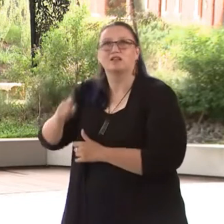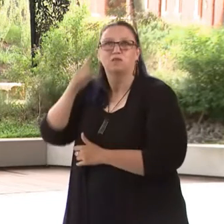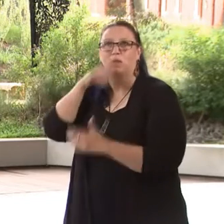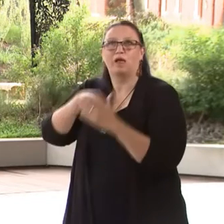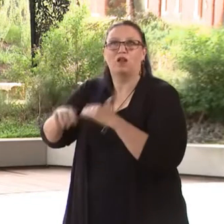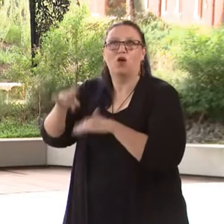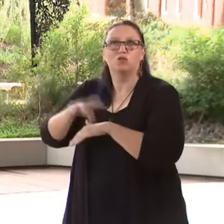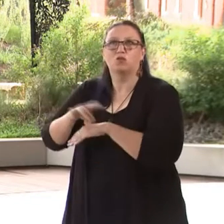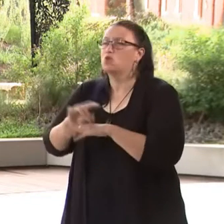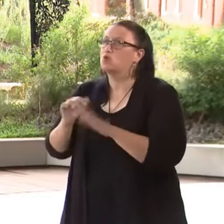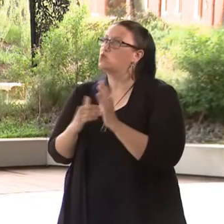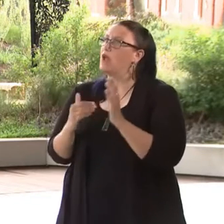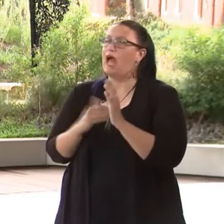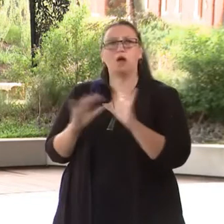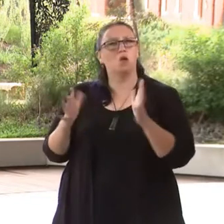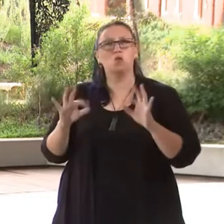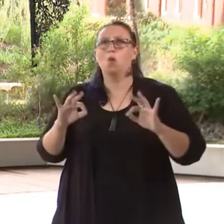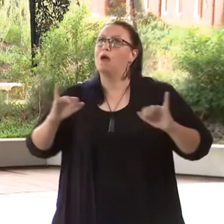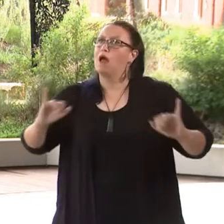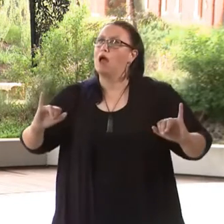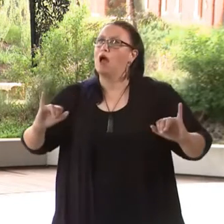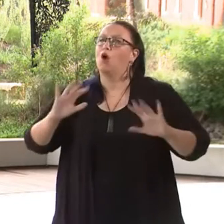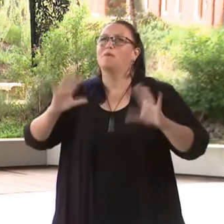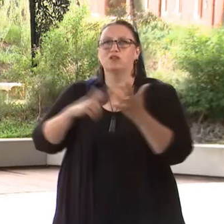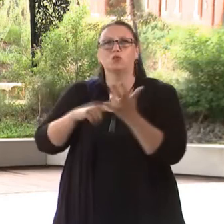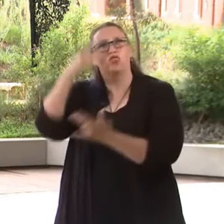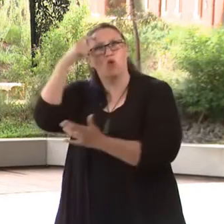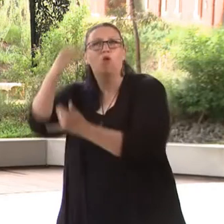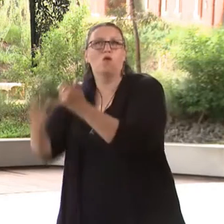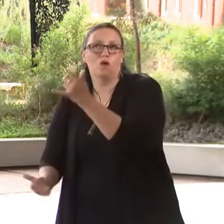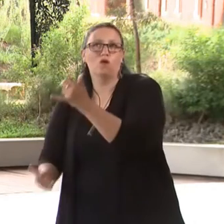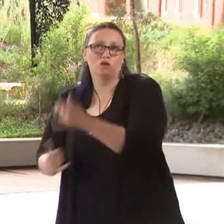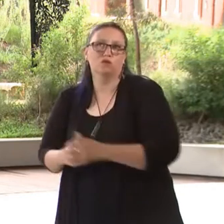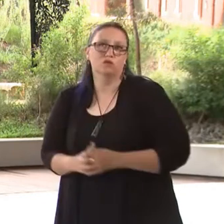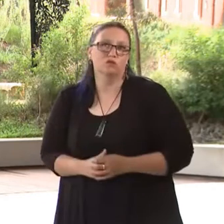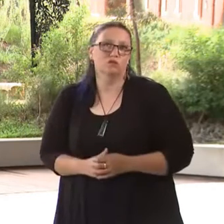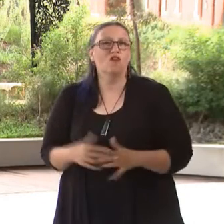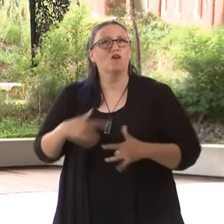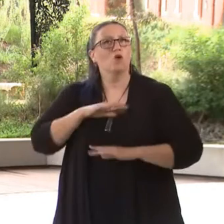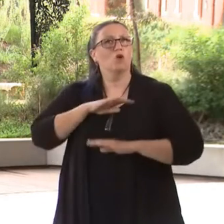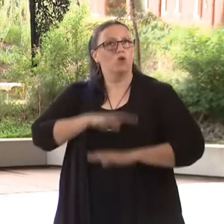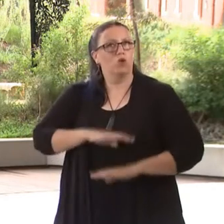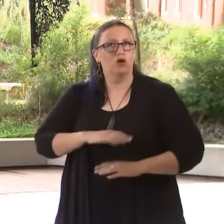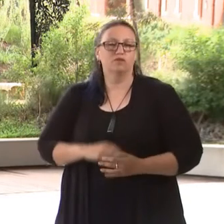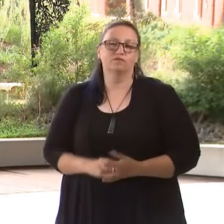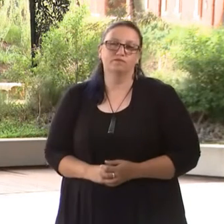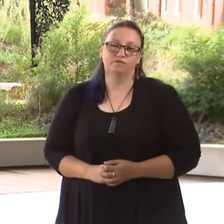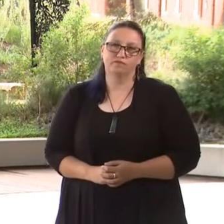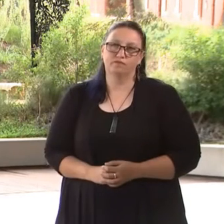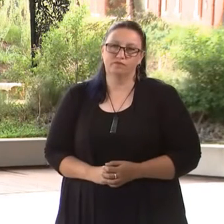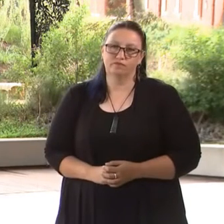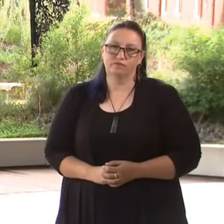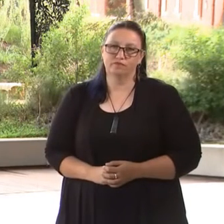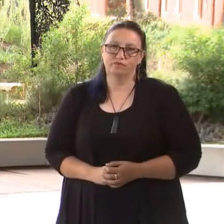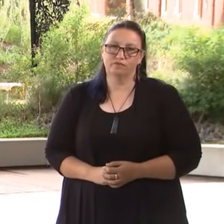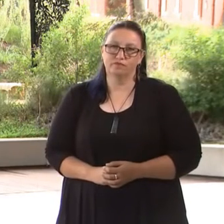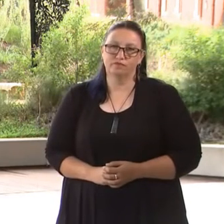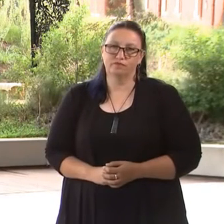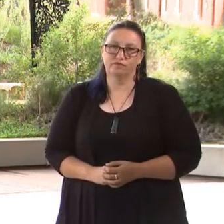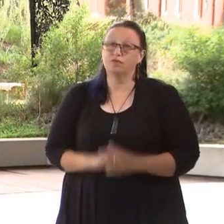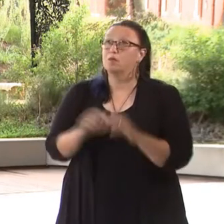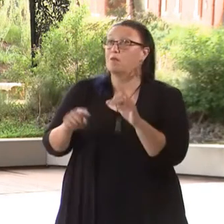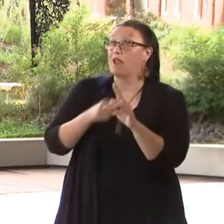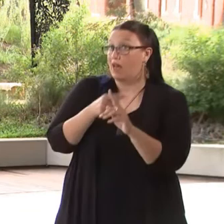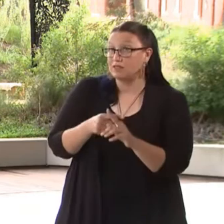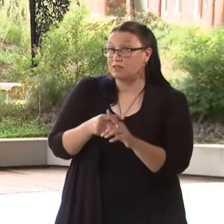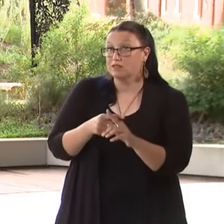2,500 provides some reassurance in terms of the situation here in New South Wales. In addition to